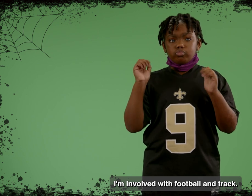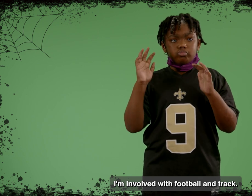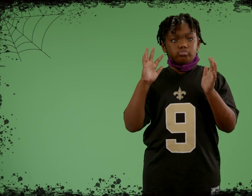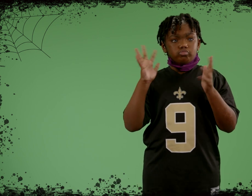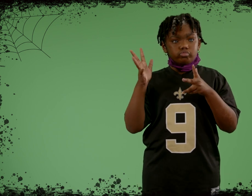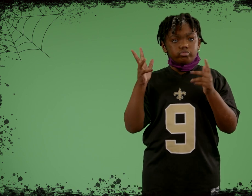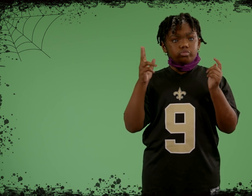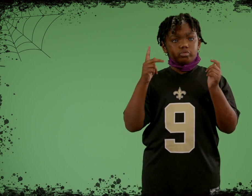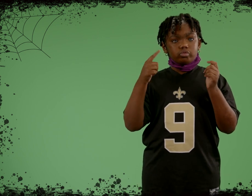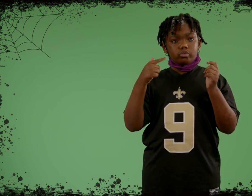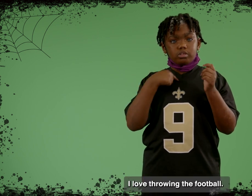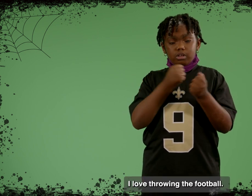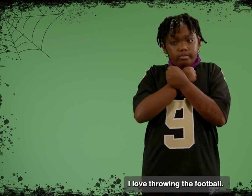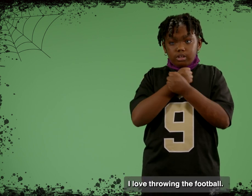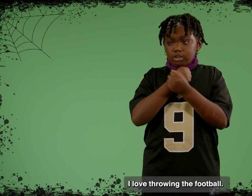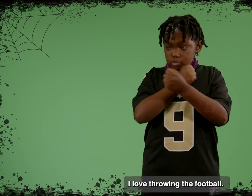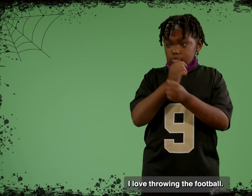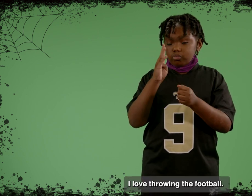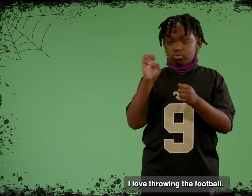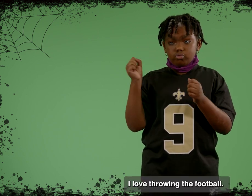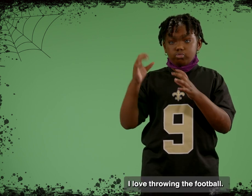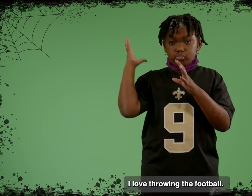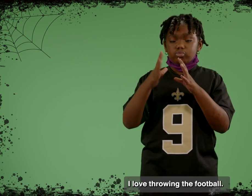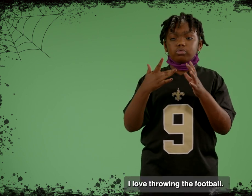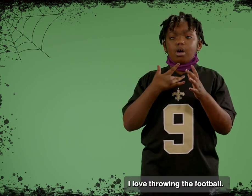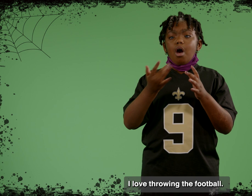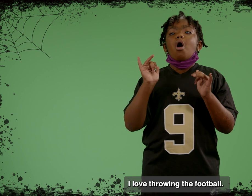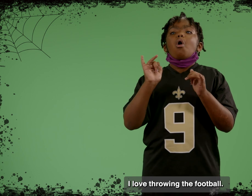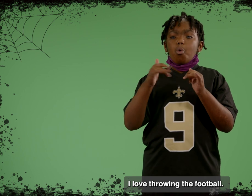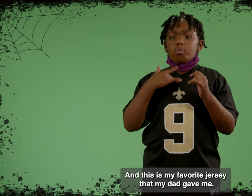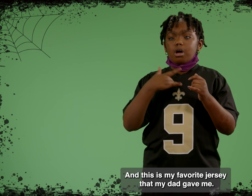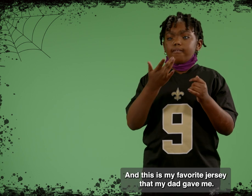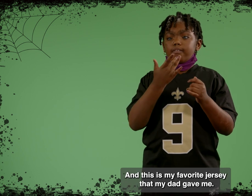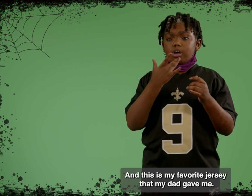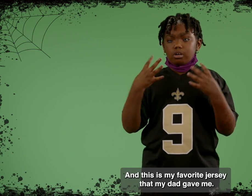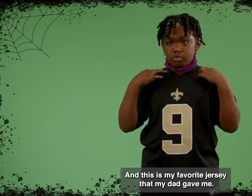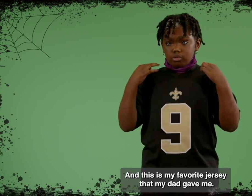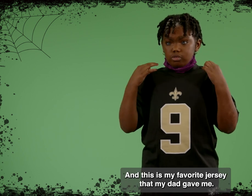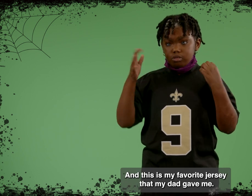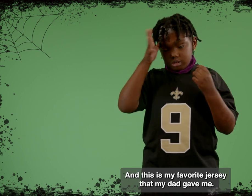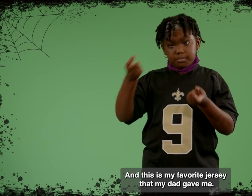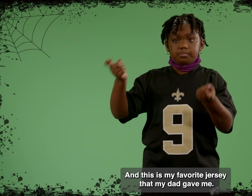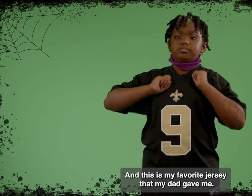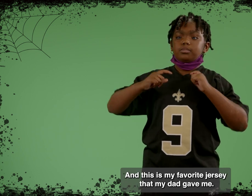track. I love throwing the football. And this is my favorite jersey that my dad gave